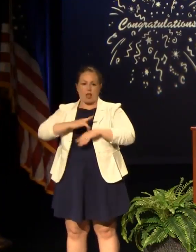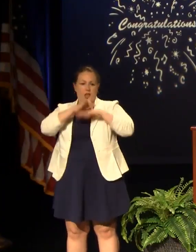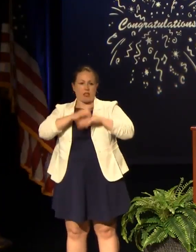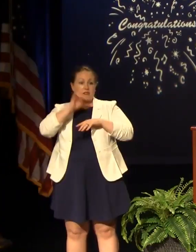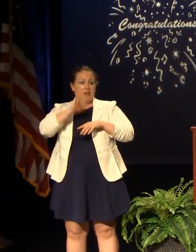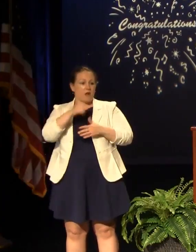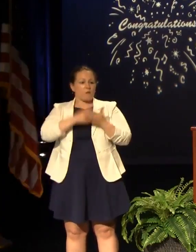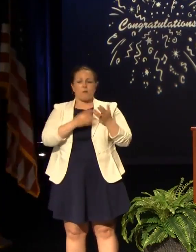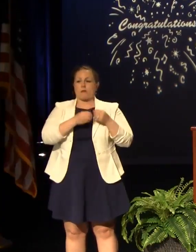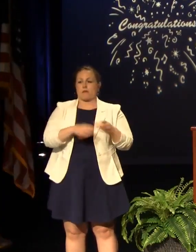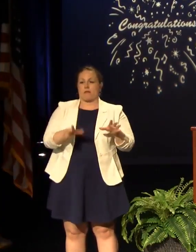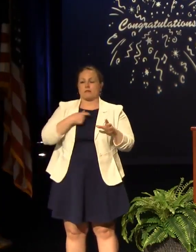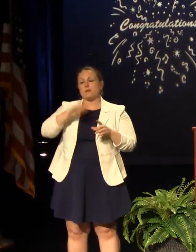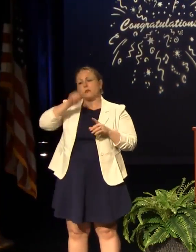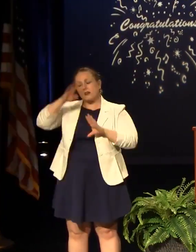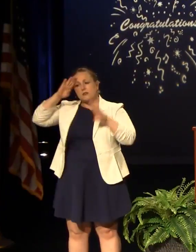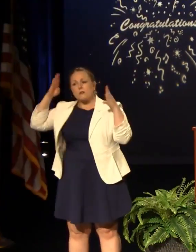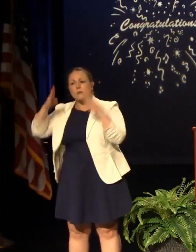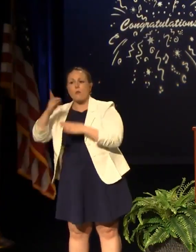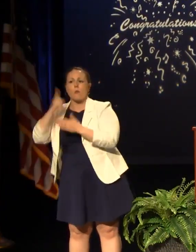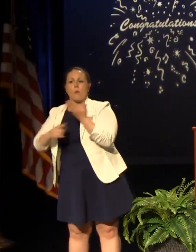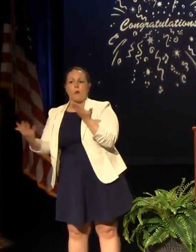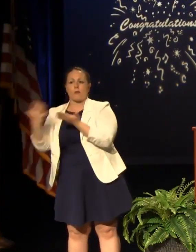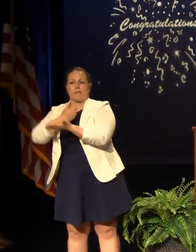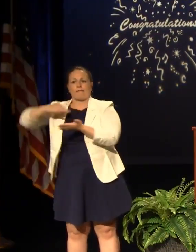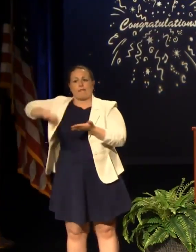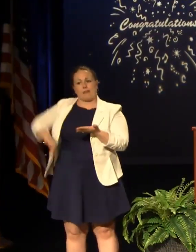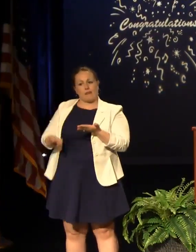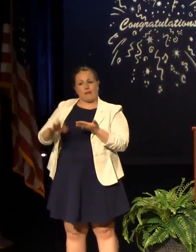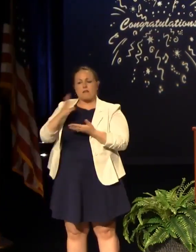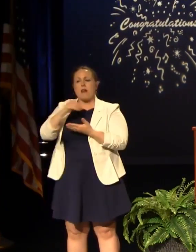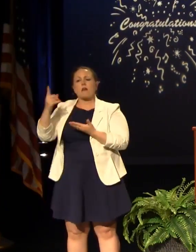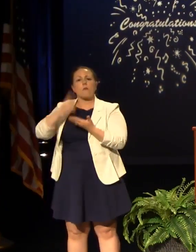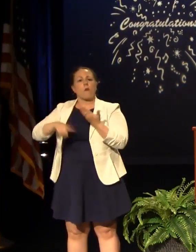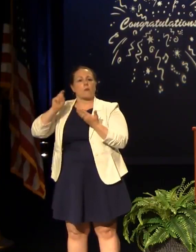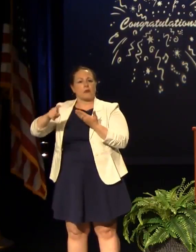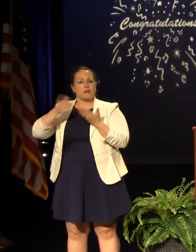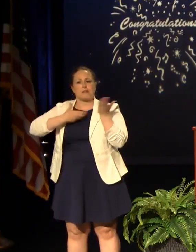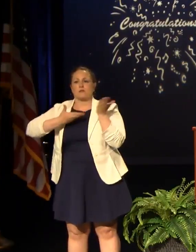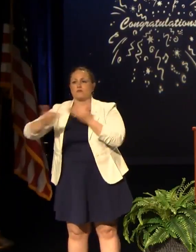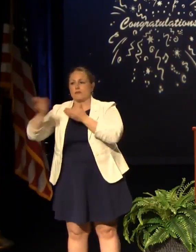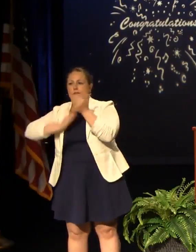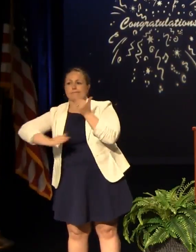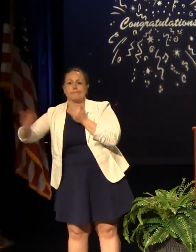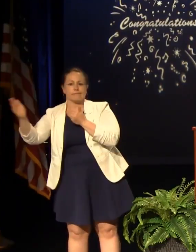focus on what we have gained and what we should carry forth with us into life after Lakeview.